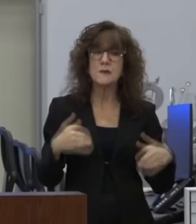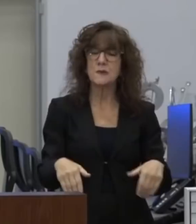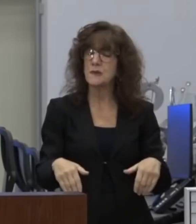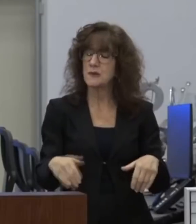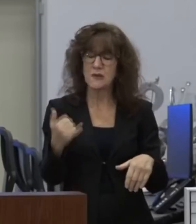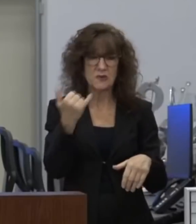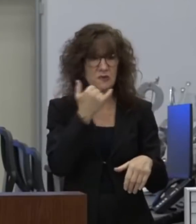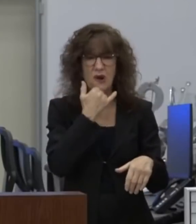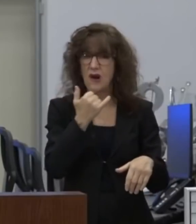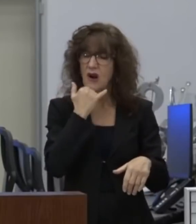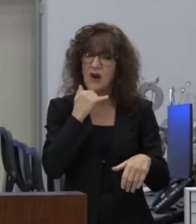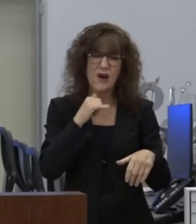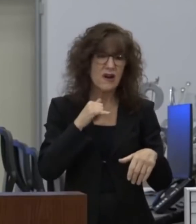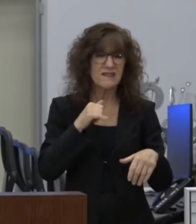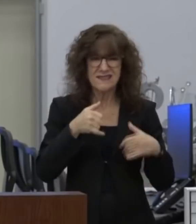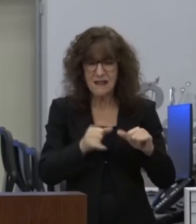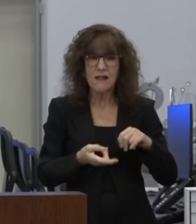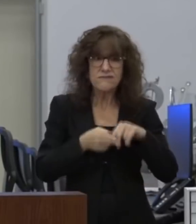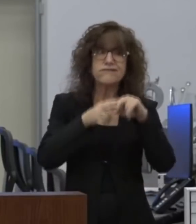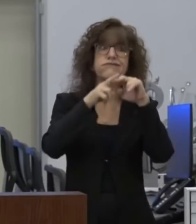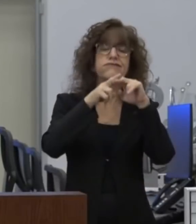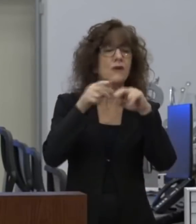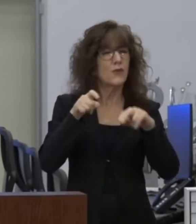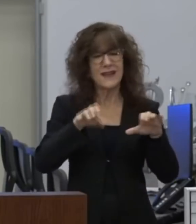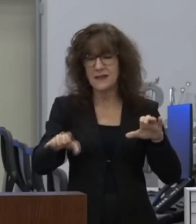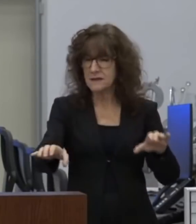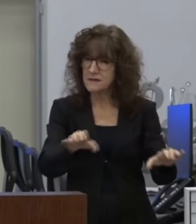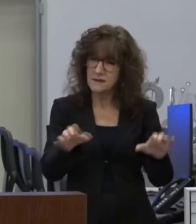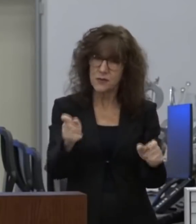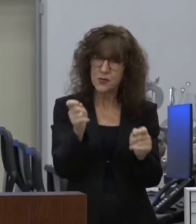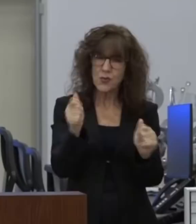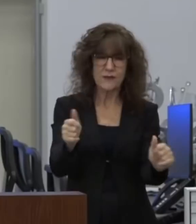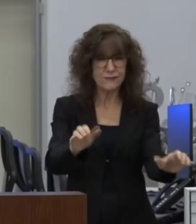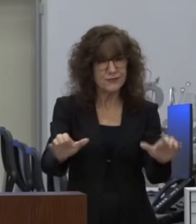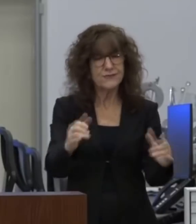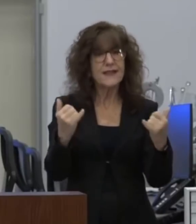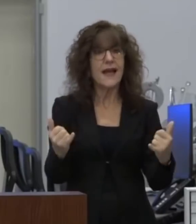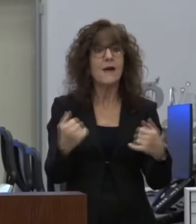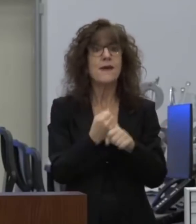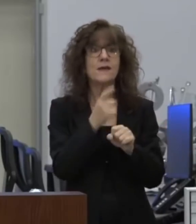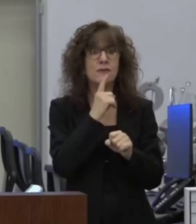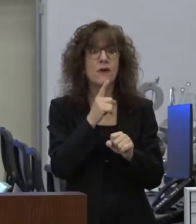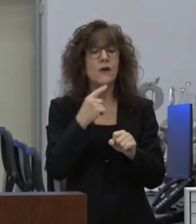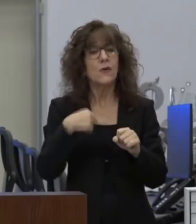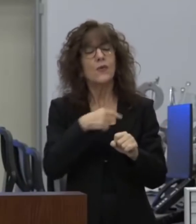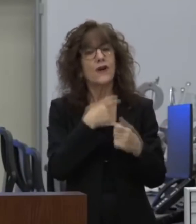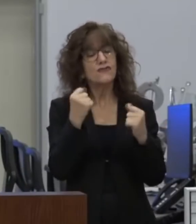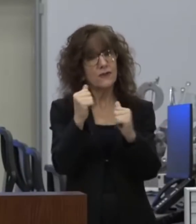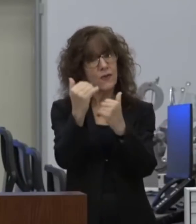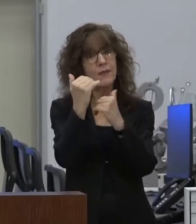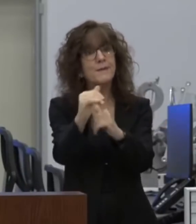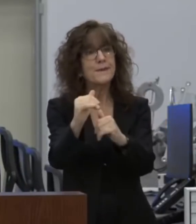wrong direction and that we need to take swift and quick action right now to make sure that we are working to contain